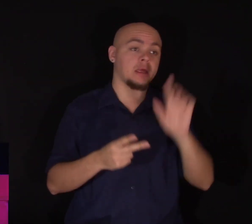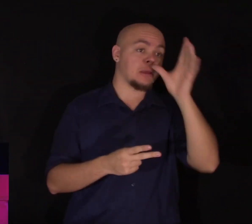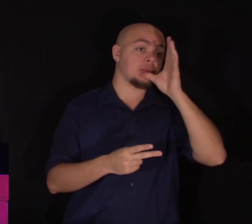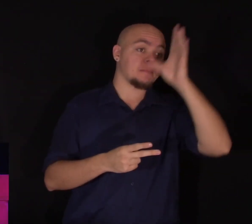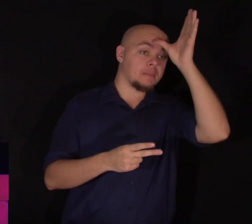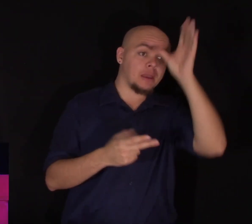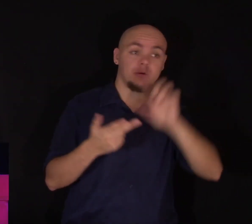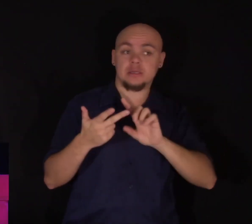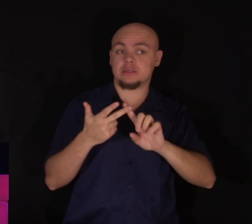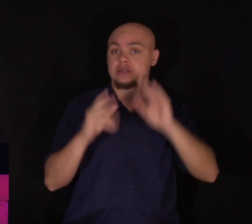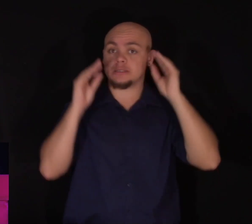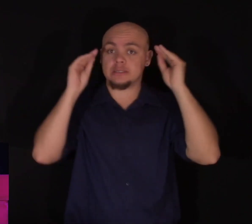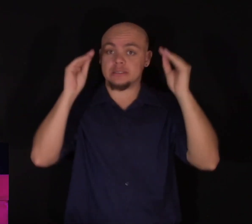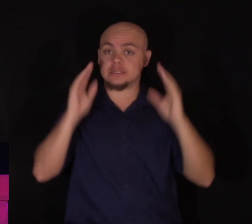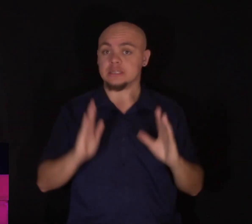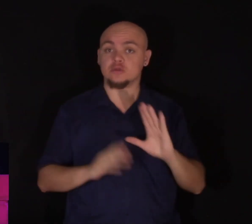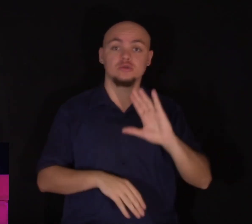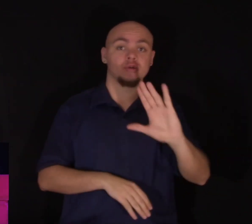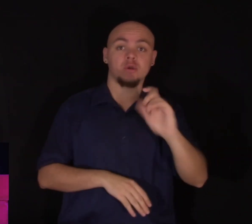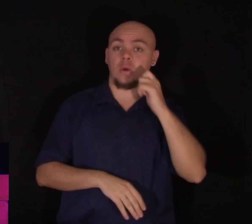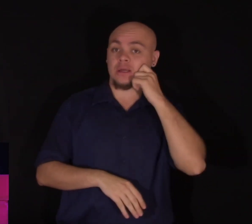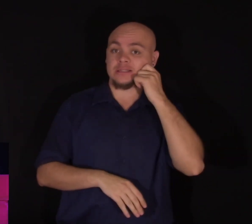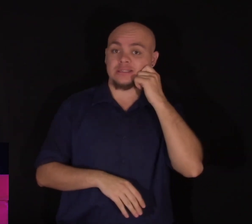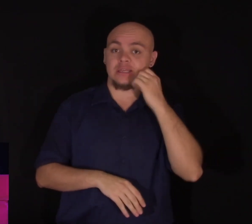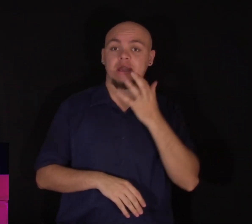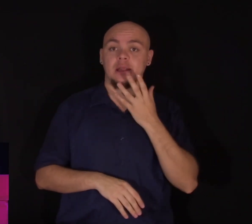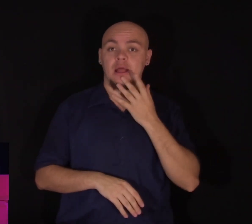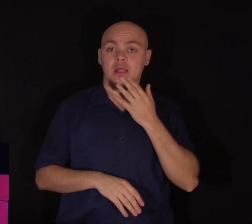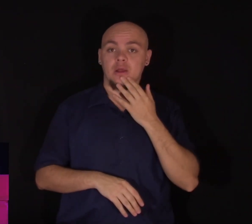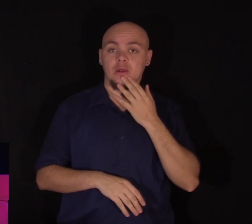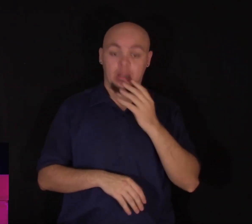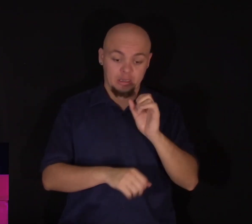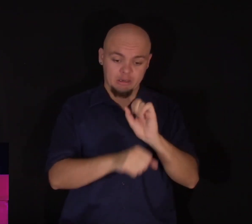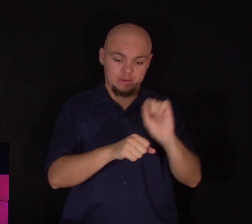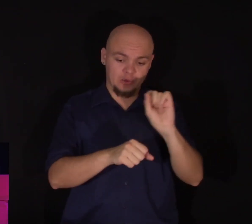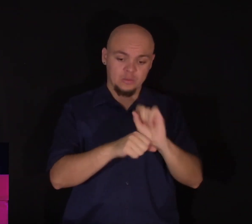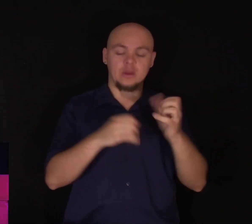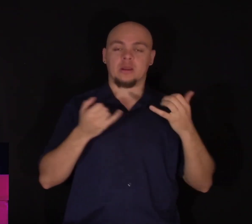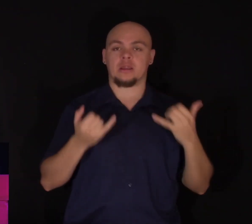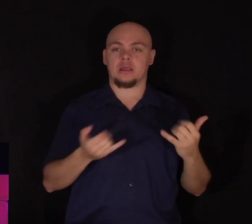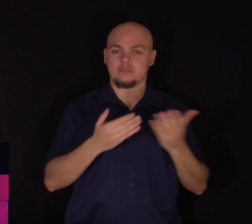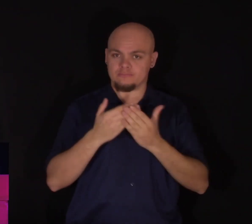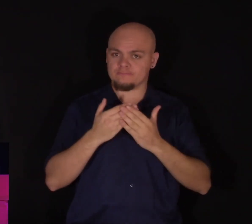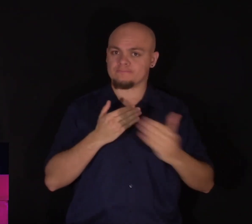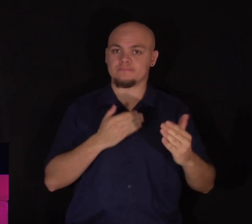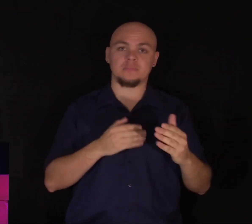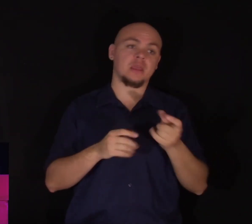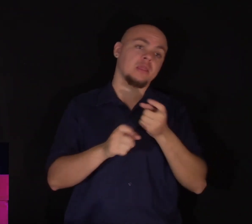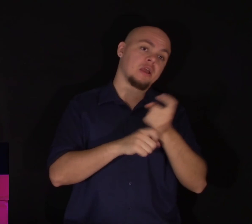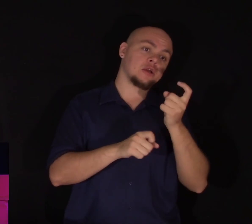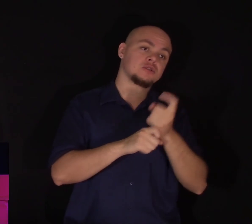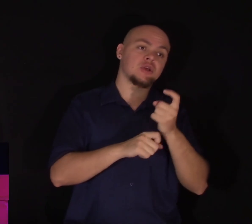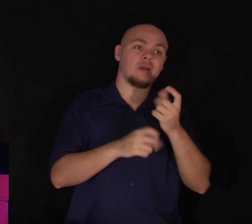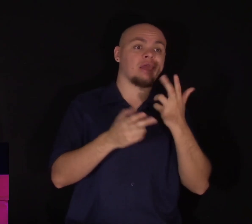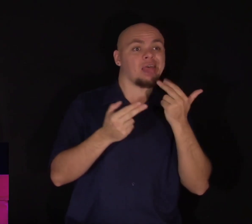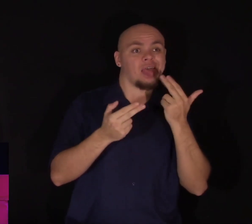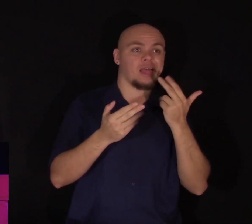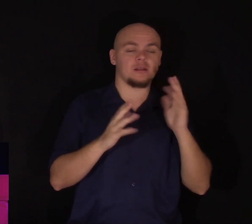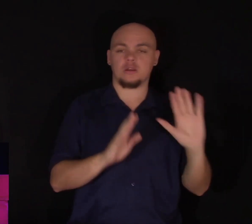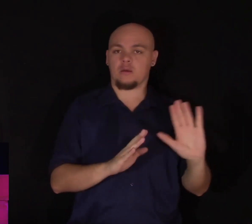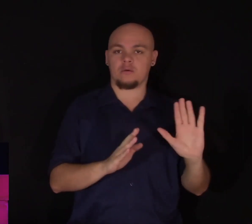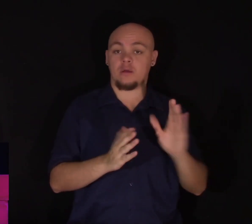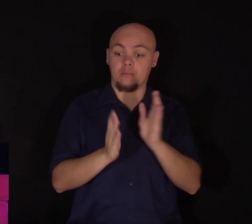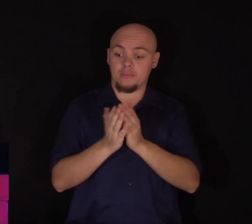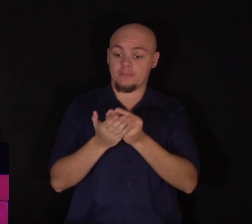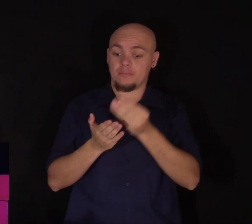teacher, or just in the color of your skin. And start this work now. Stop laughing at the jokes, buy the book, go to the